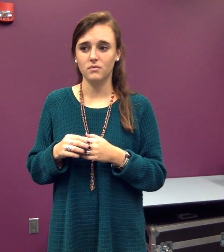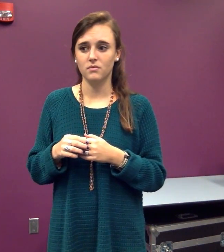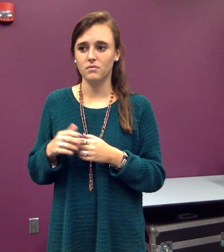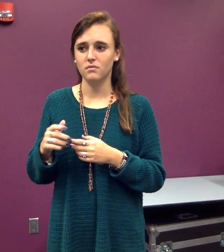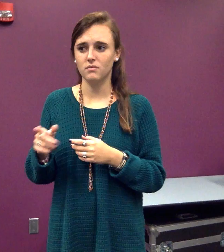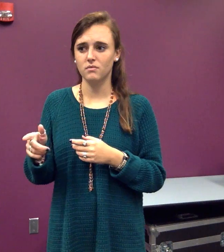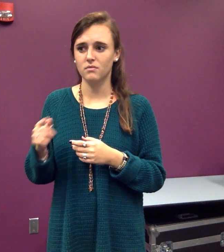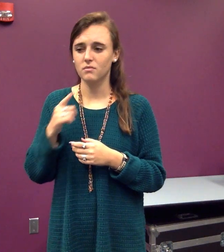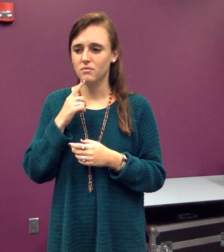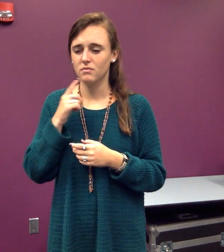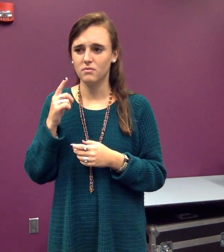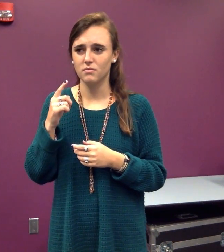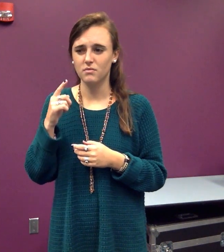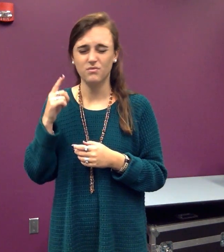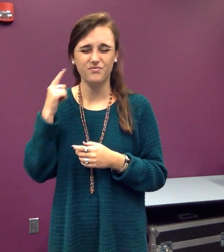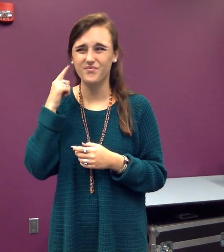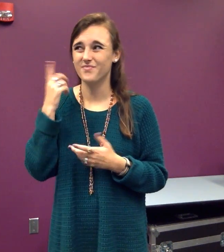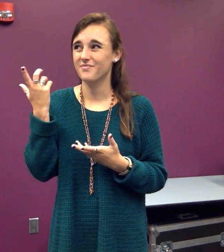eye level. Okay. Inside, just put